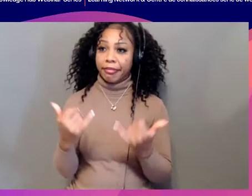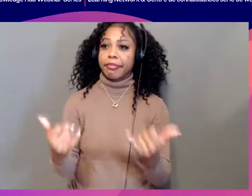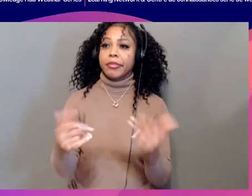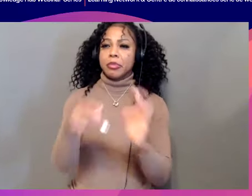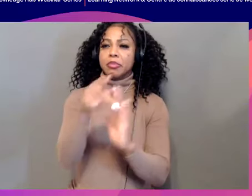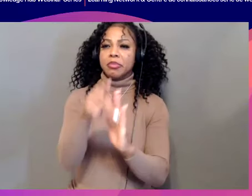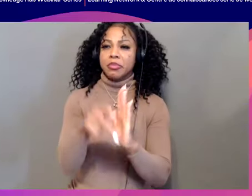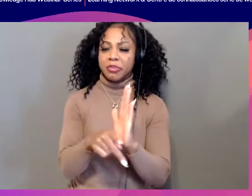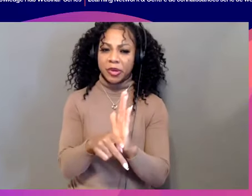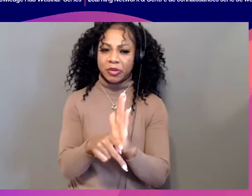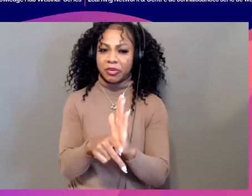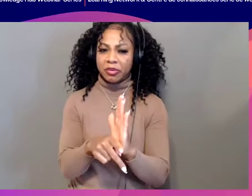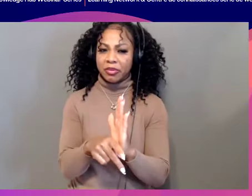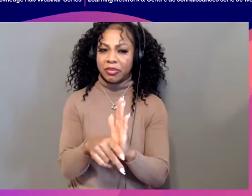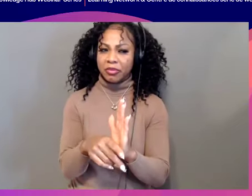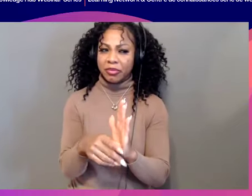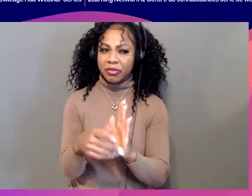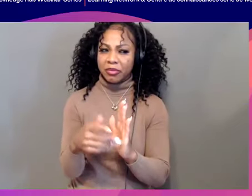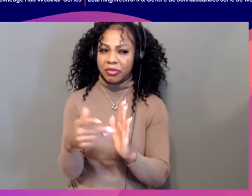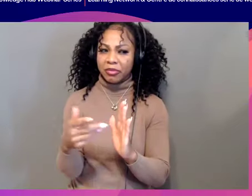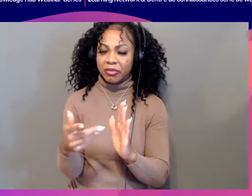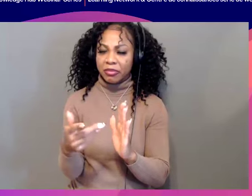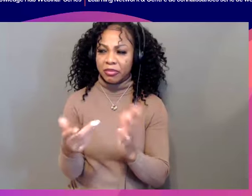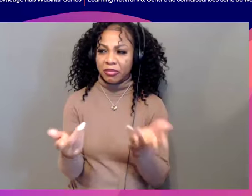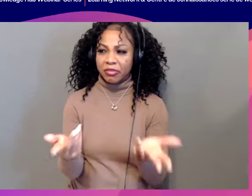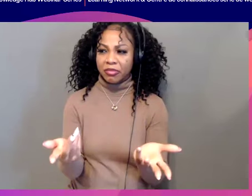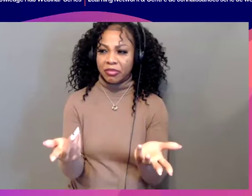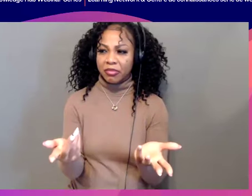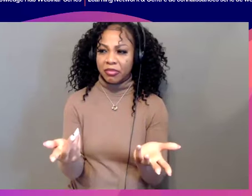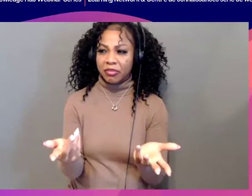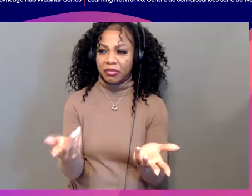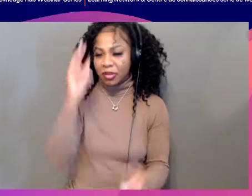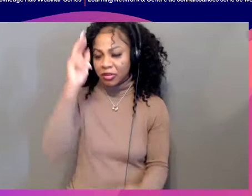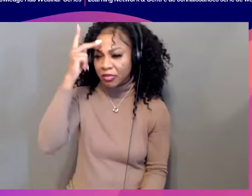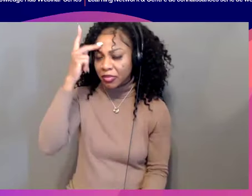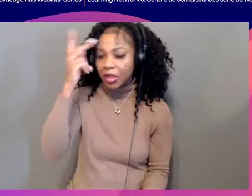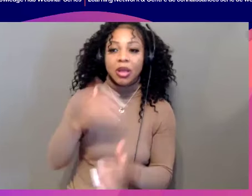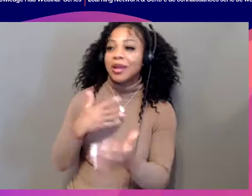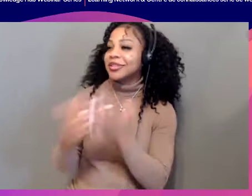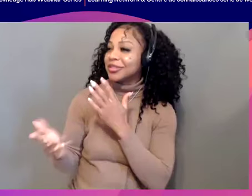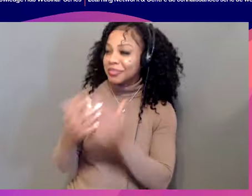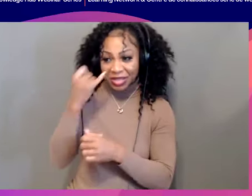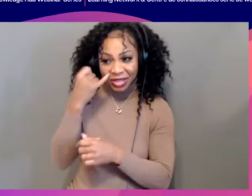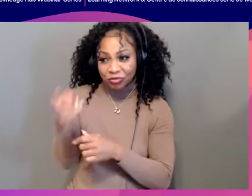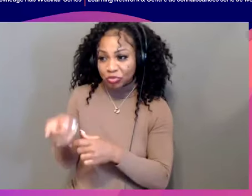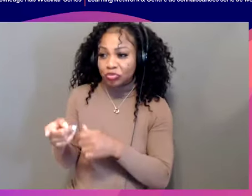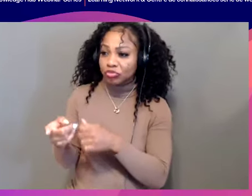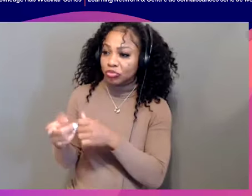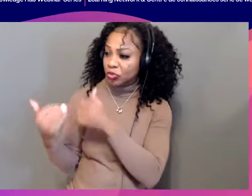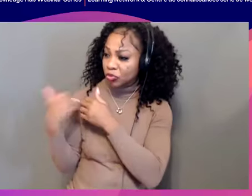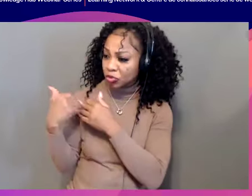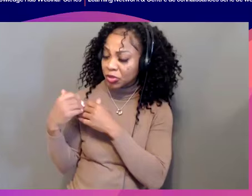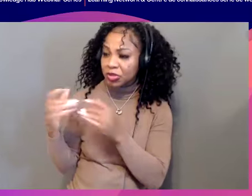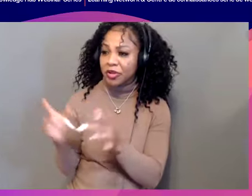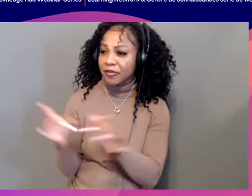climate. And I was like, whoa, as someone who's in charge of whether or not violence might happen here, it